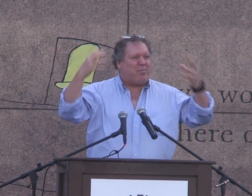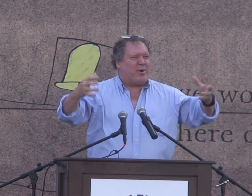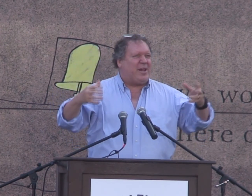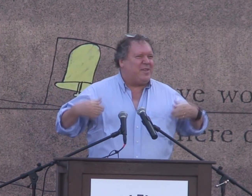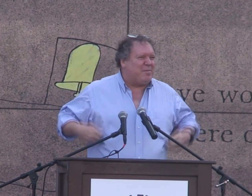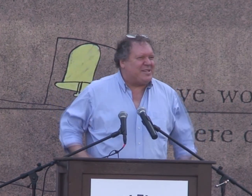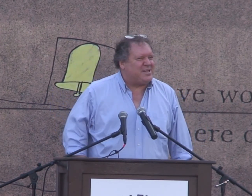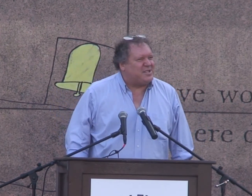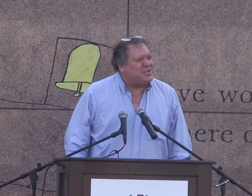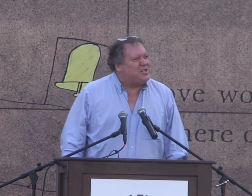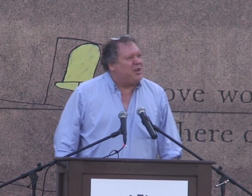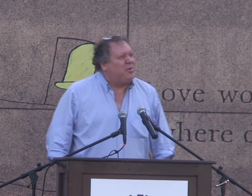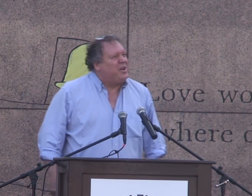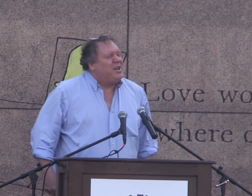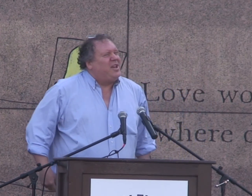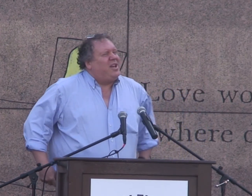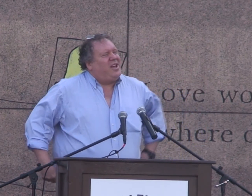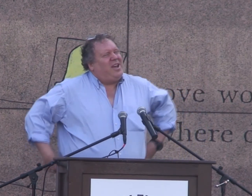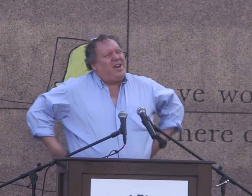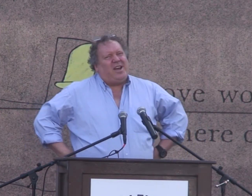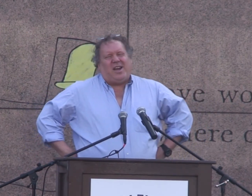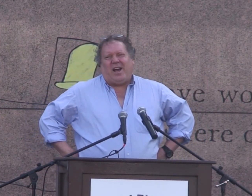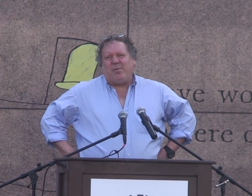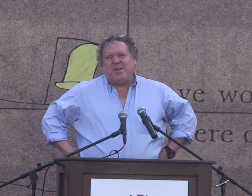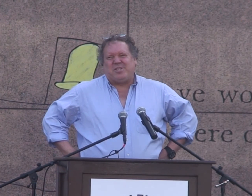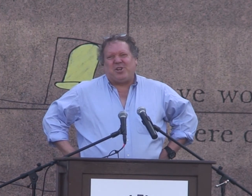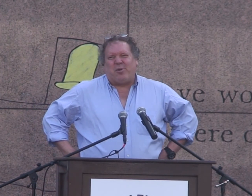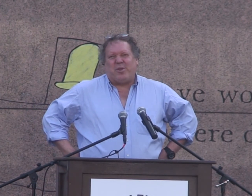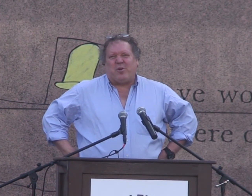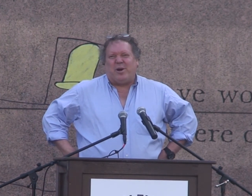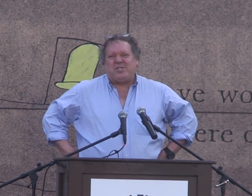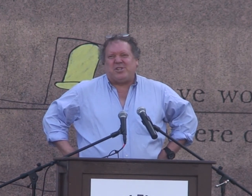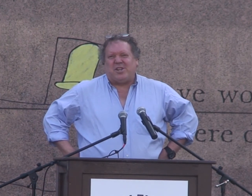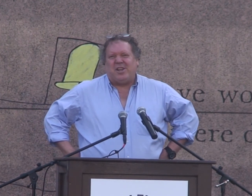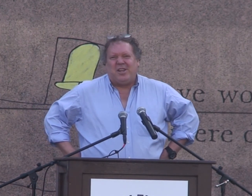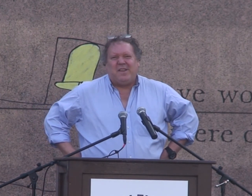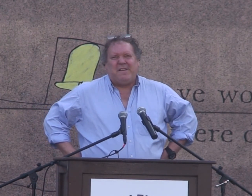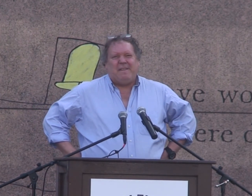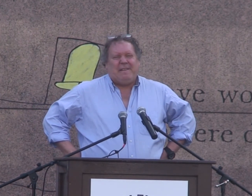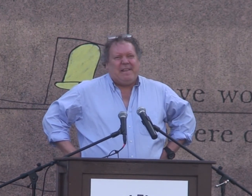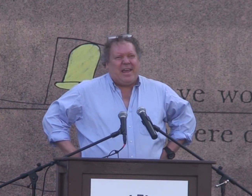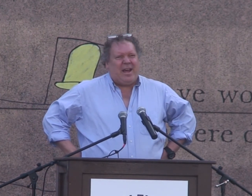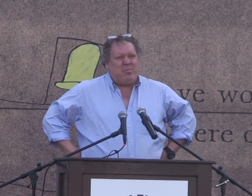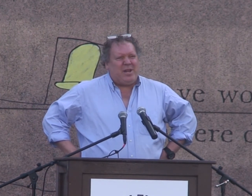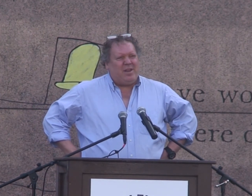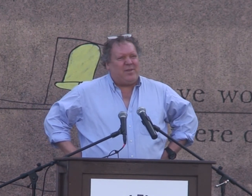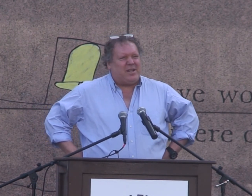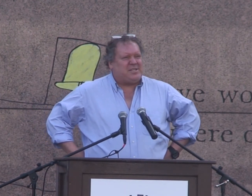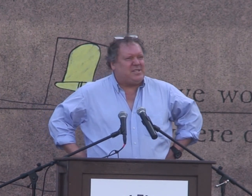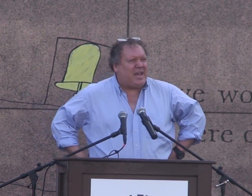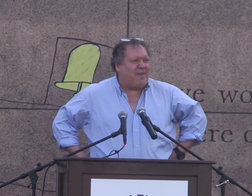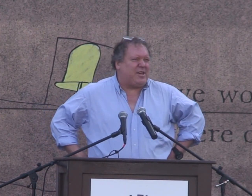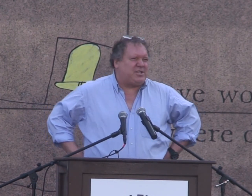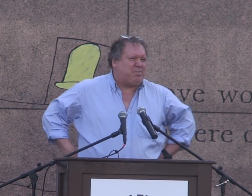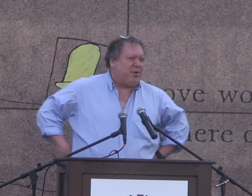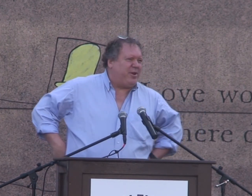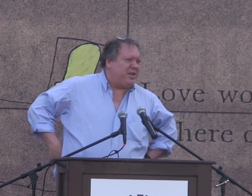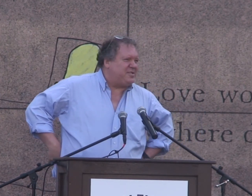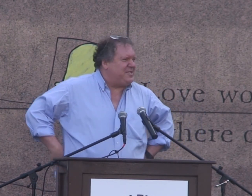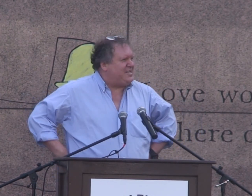people who are going to bring the message. So I'm going to start with a question. How many of us